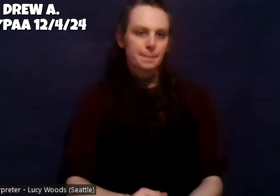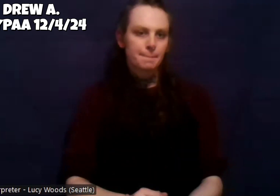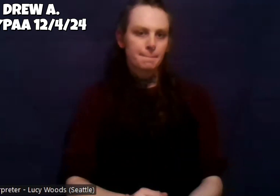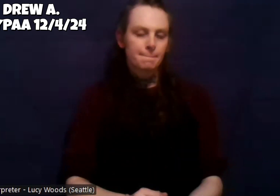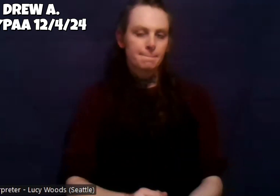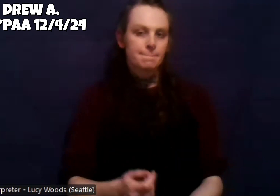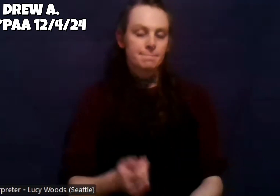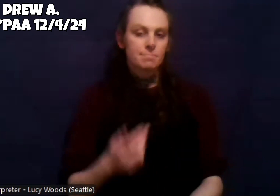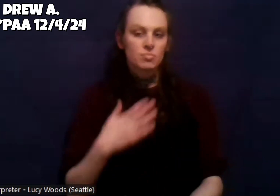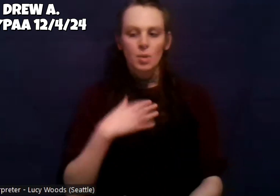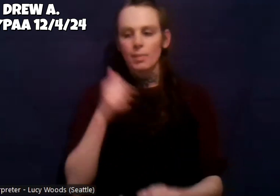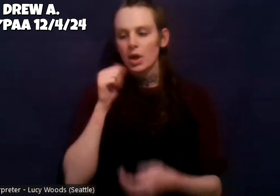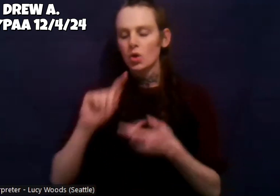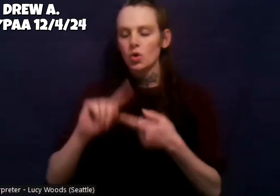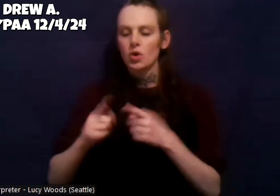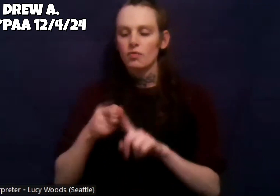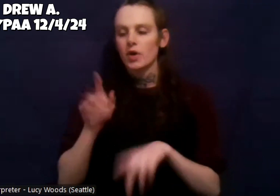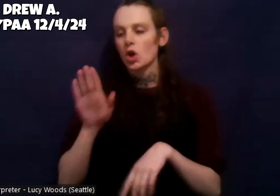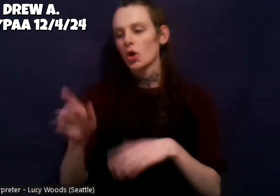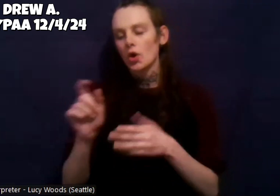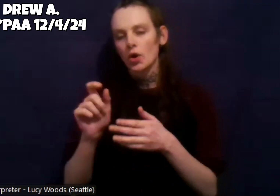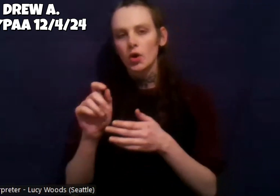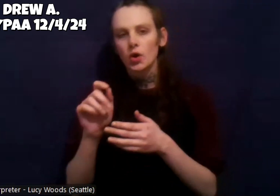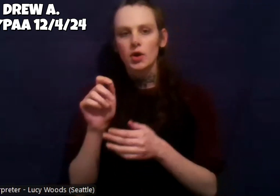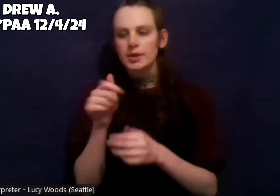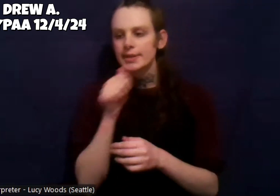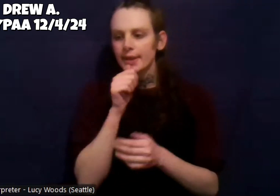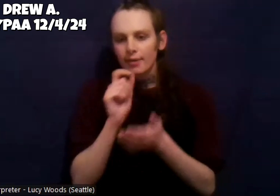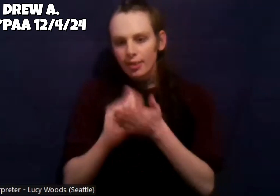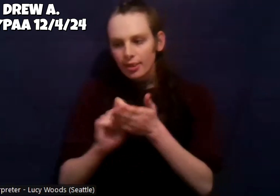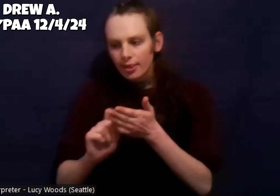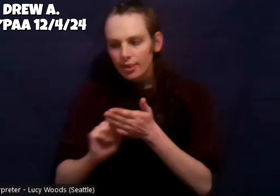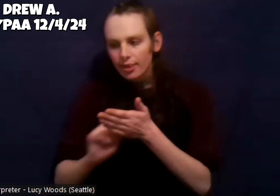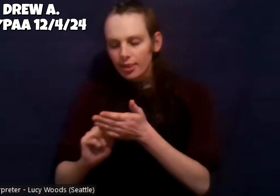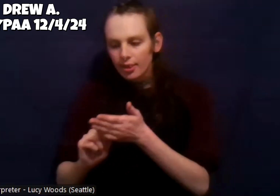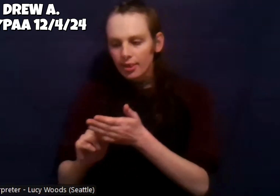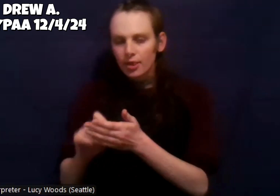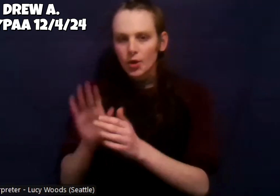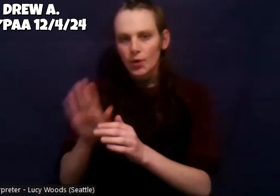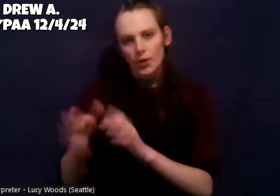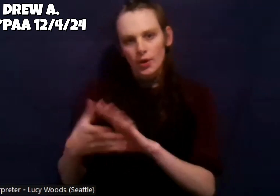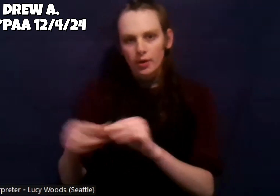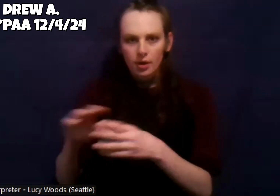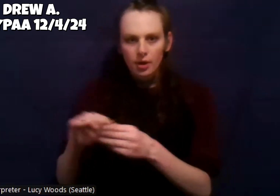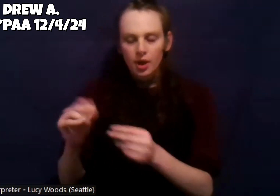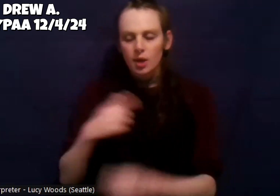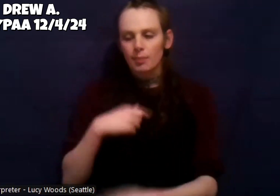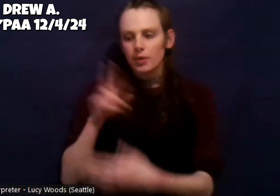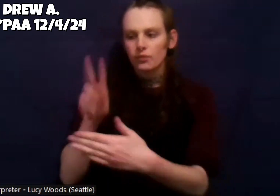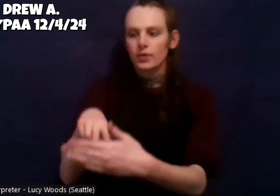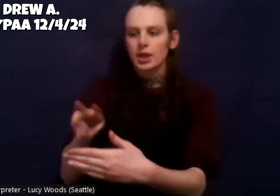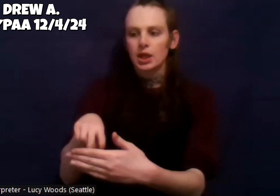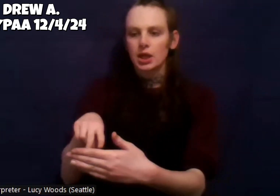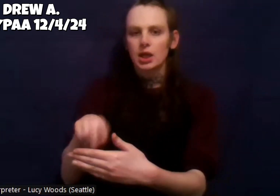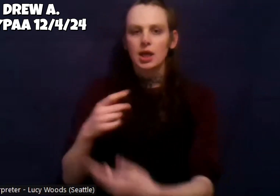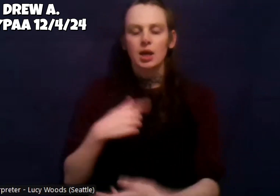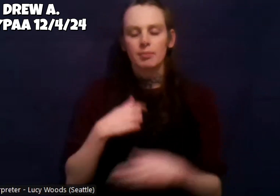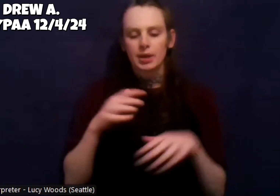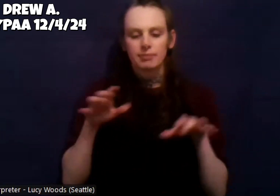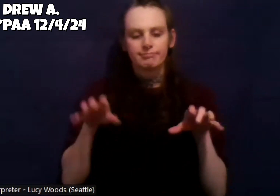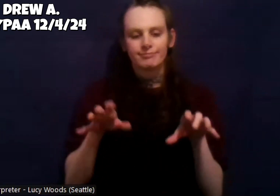my girlfriend's journal, like just doing like bad stuff and it made me feel like a bad person because I was acting like a bad person.